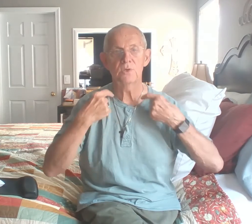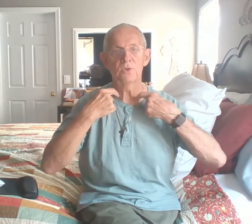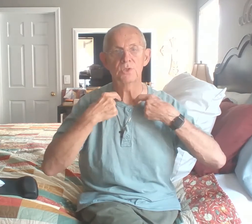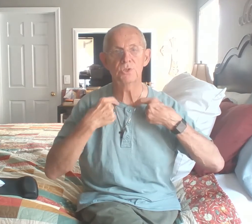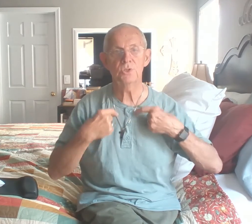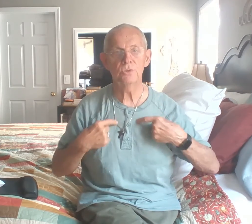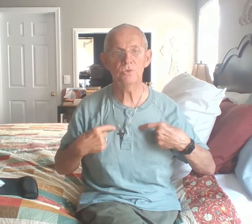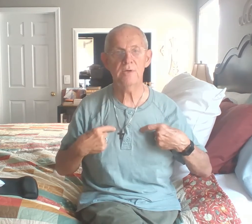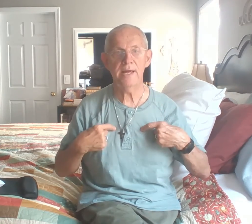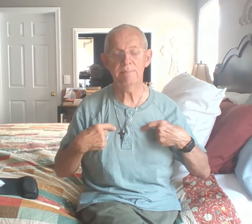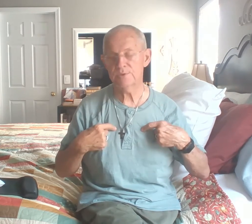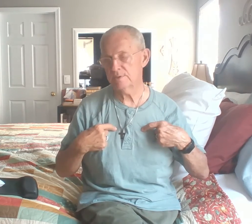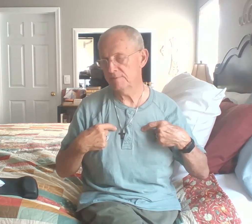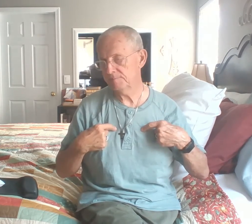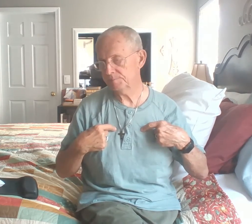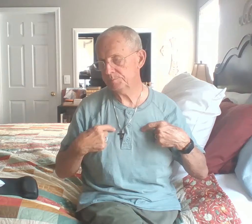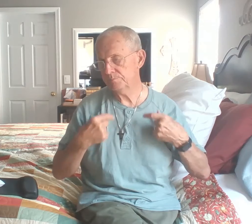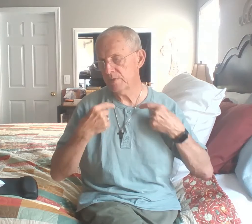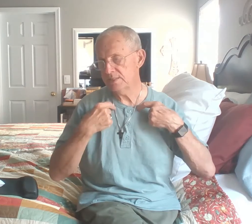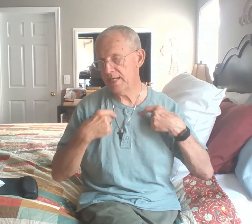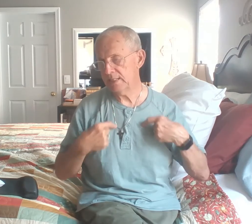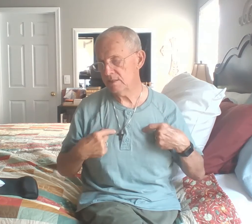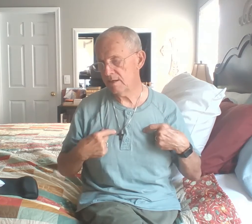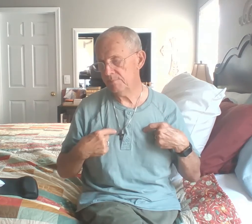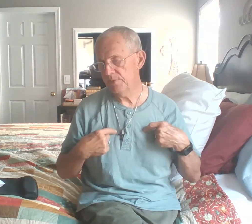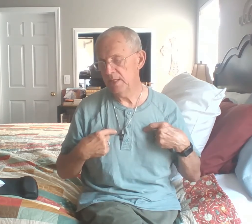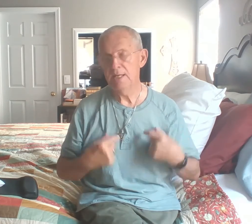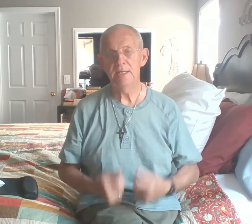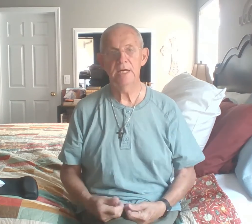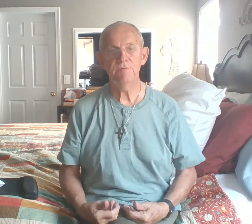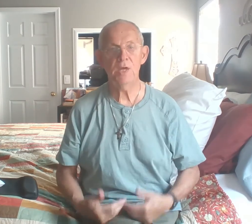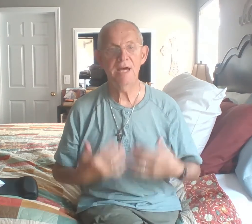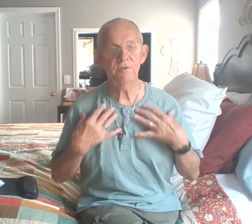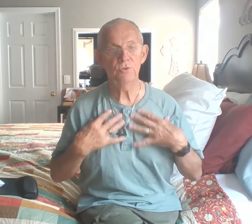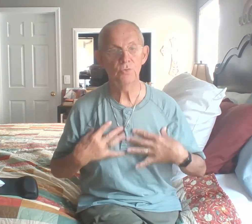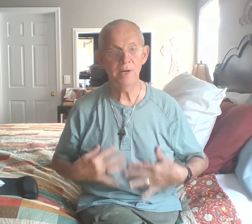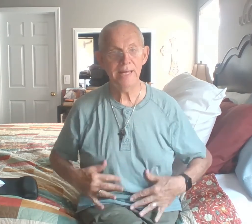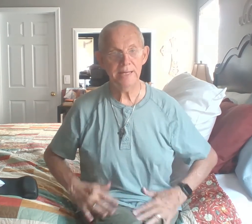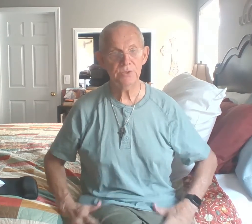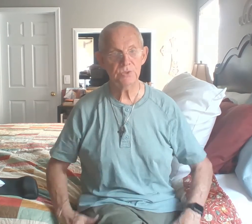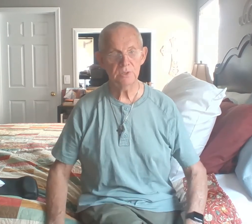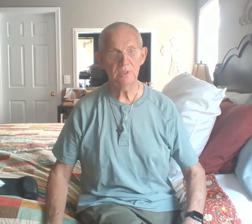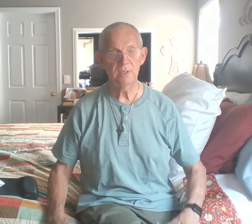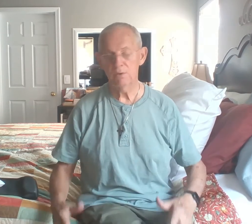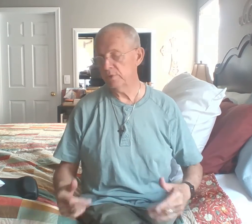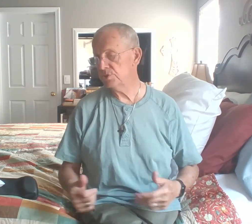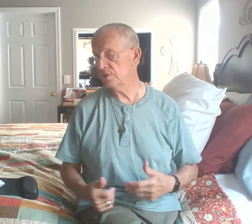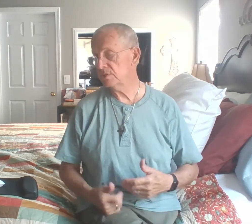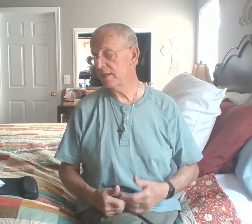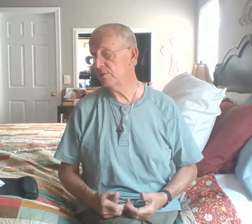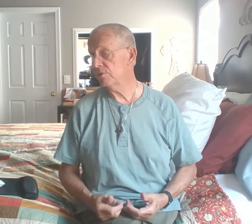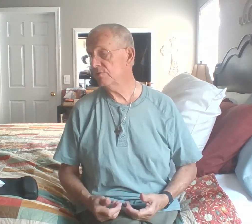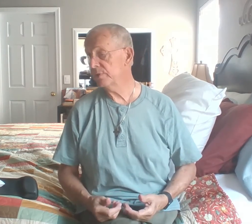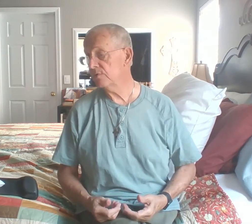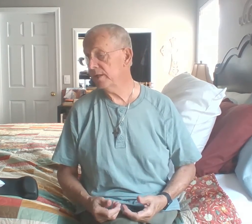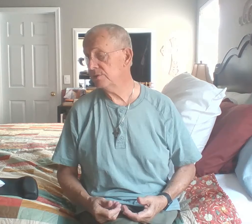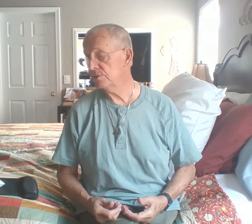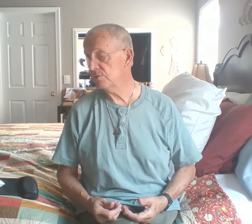just do straps, tank top. Now if you have a dress, which is, I don't know if we've gotten to dress